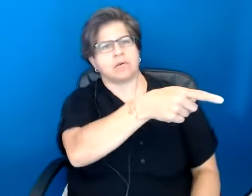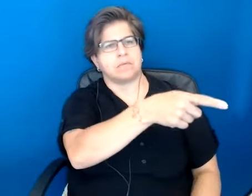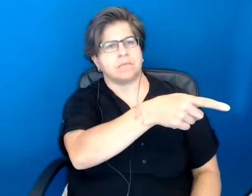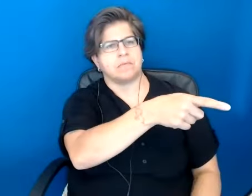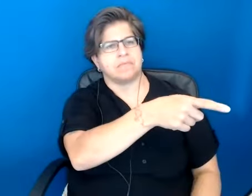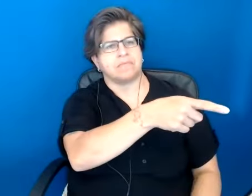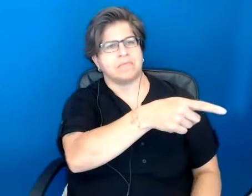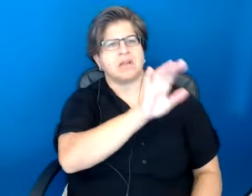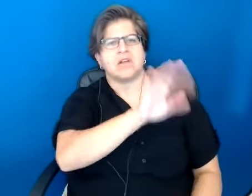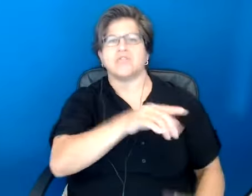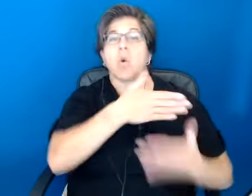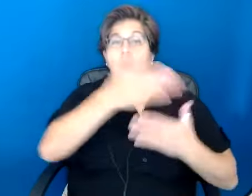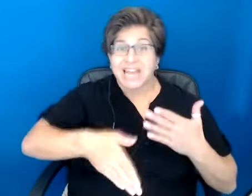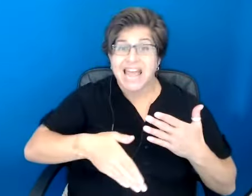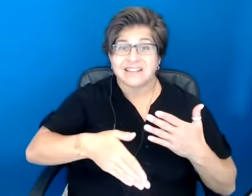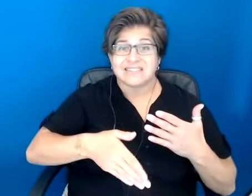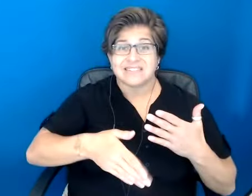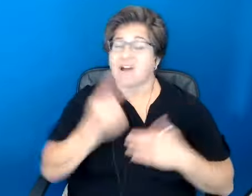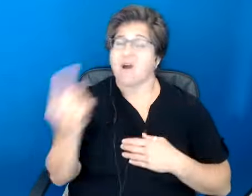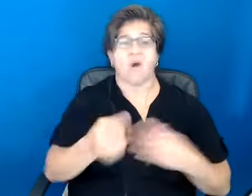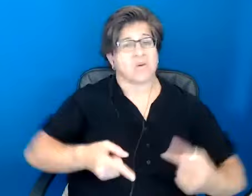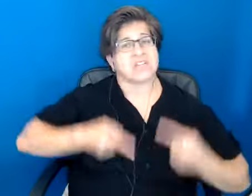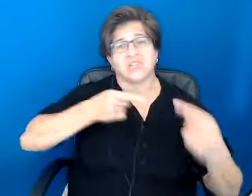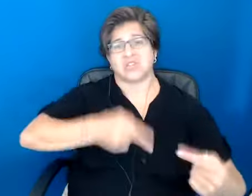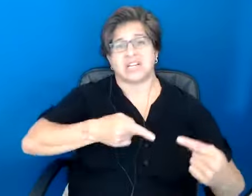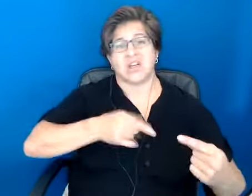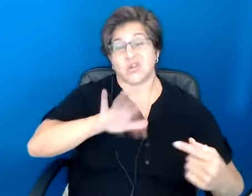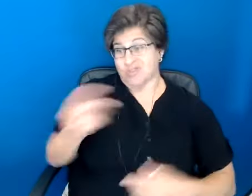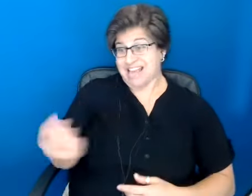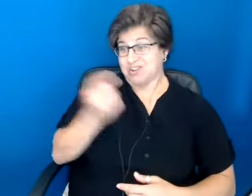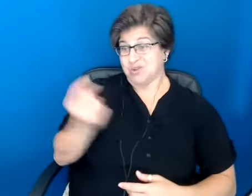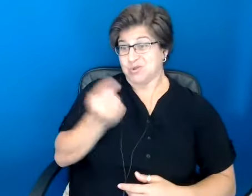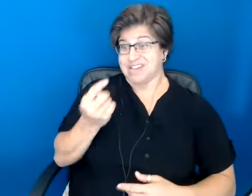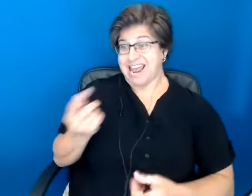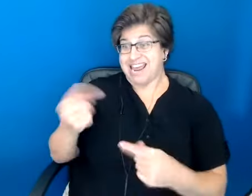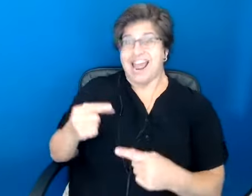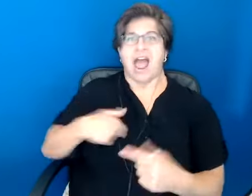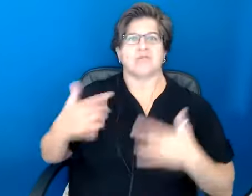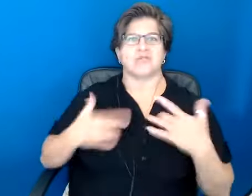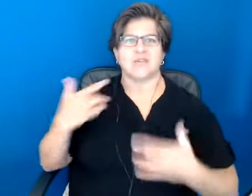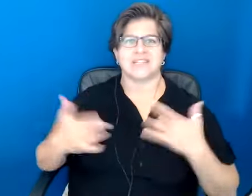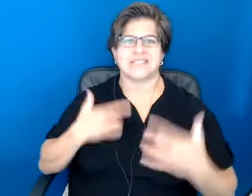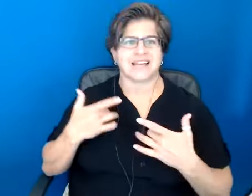but, all the stupid things that I'd done. So weekends were really a struggle for